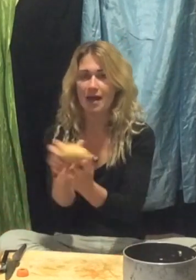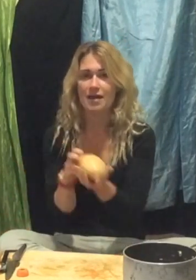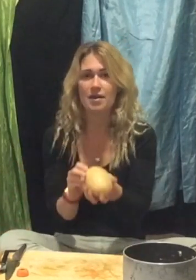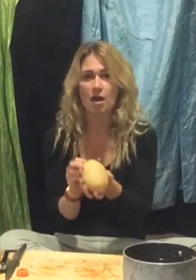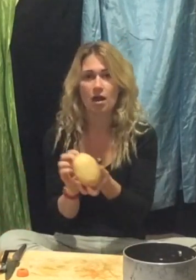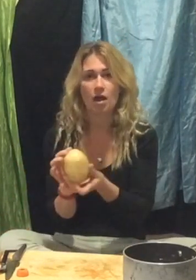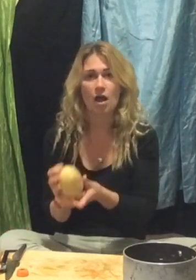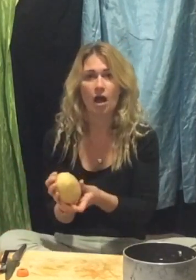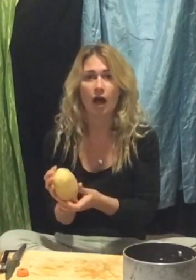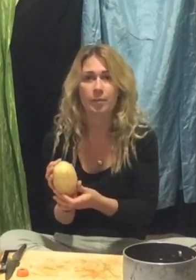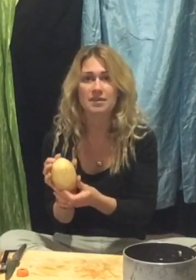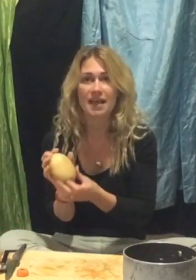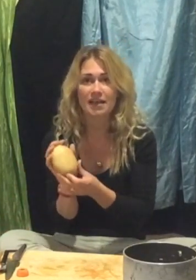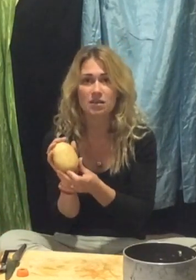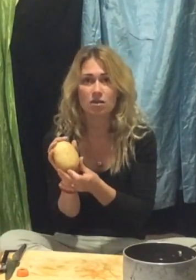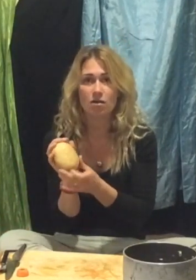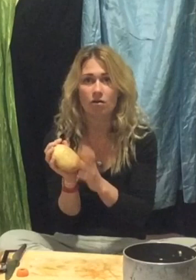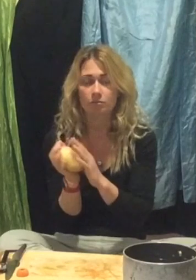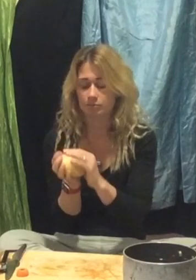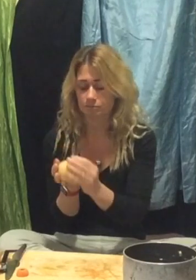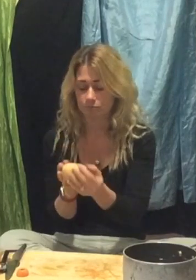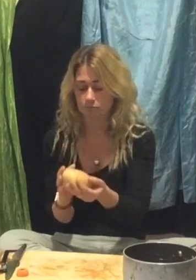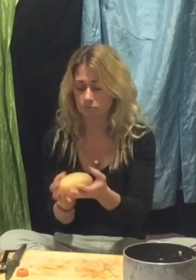men a potato.